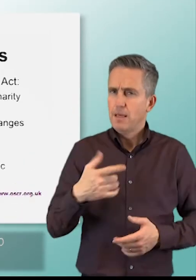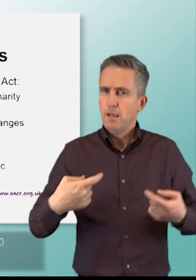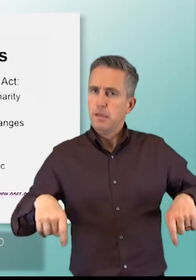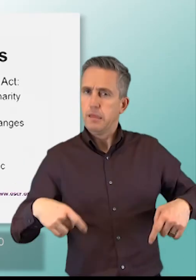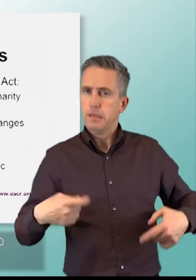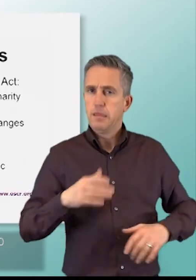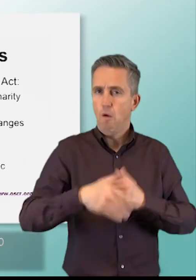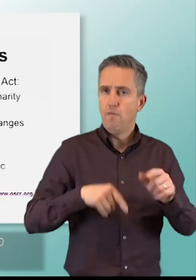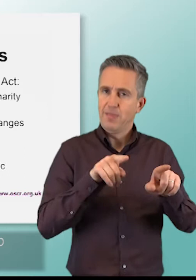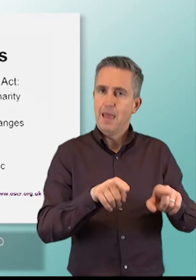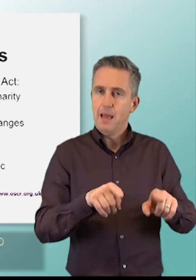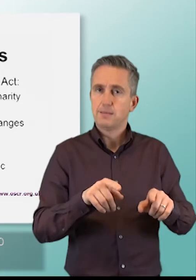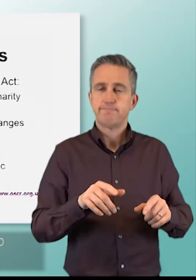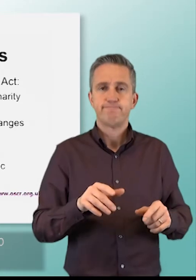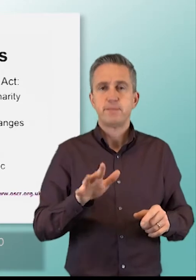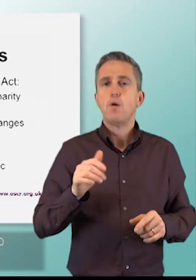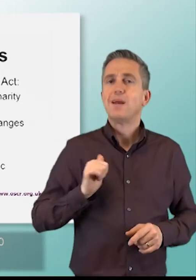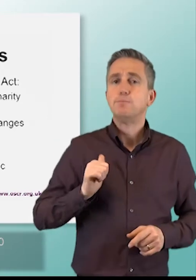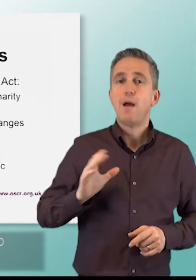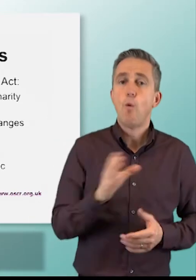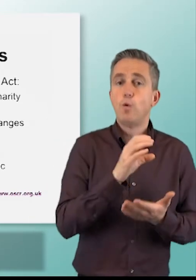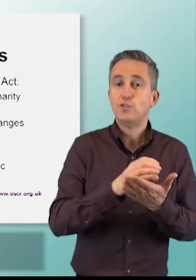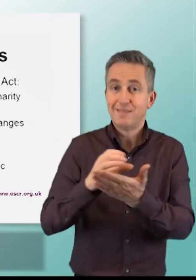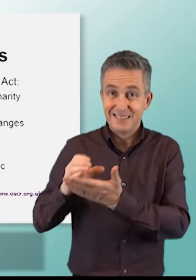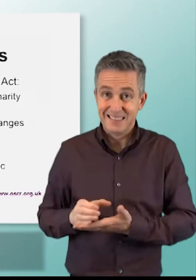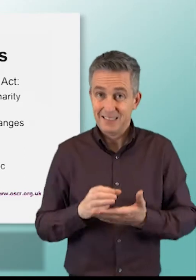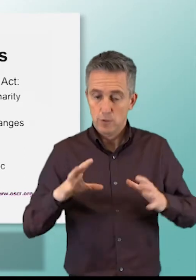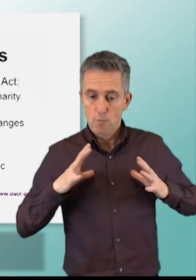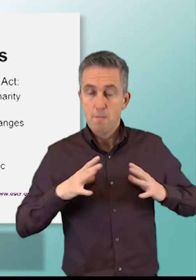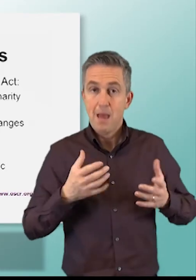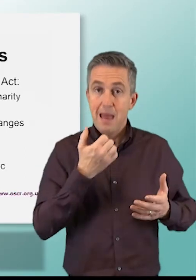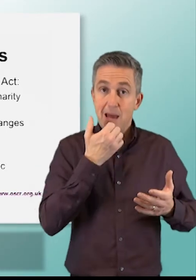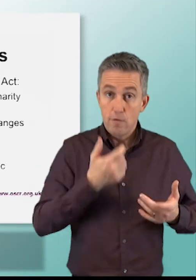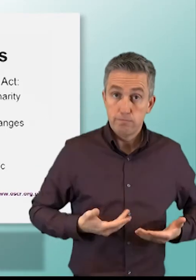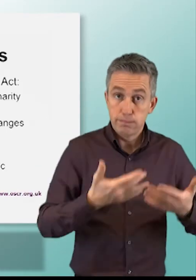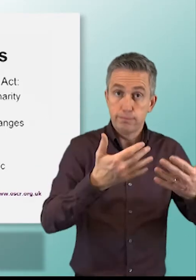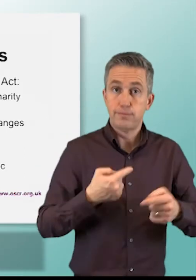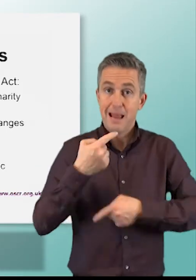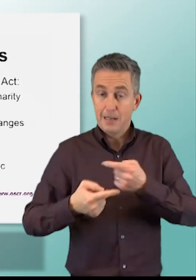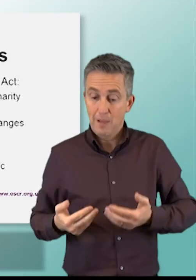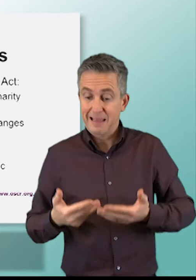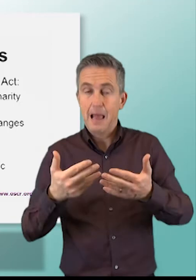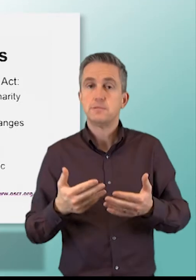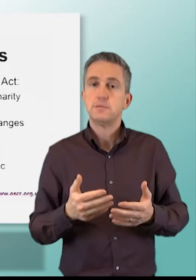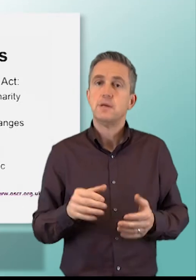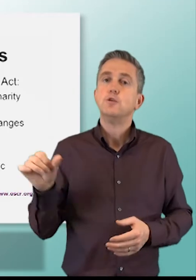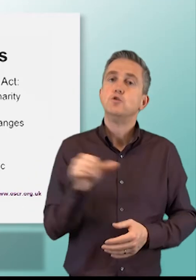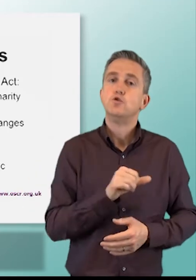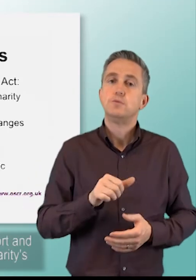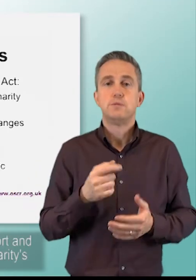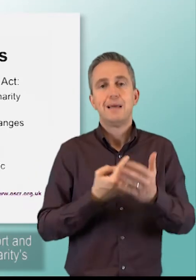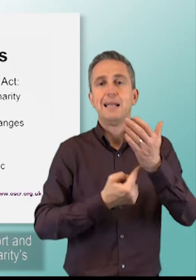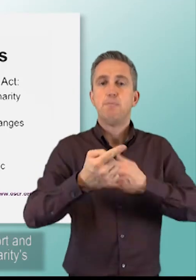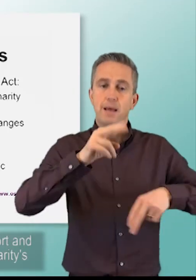all charities are required to keep good accounting records and to prepare an annual report and accounts that is externally scrutinised by either